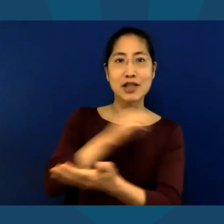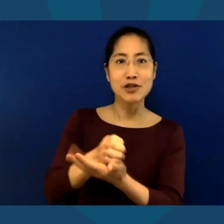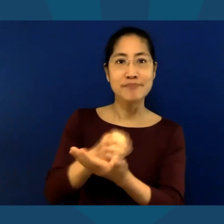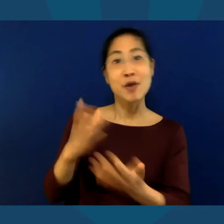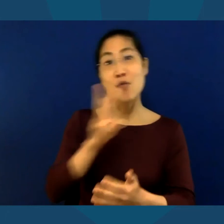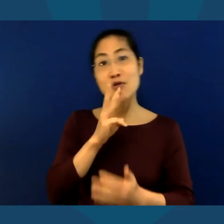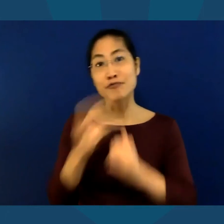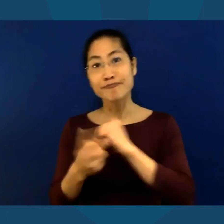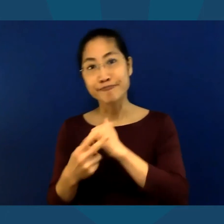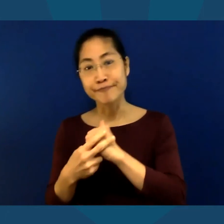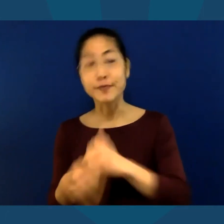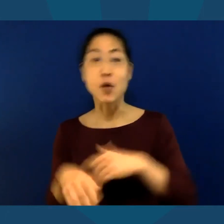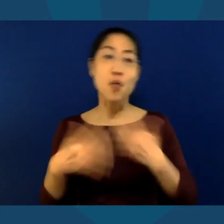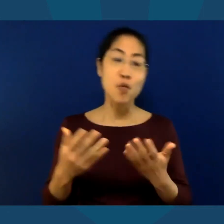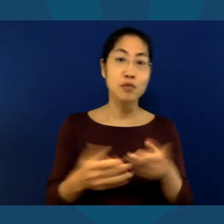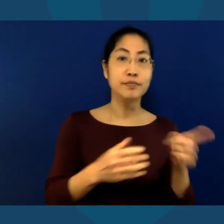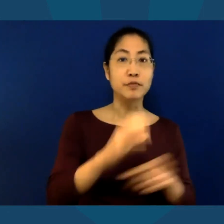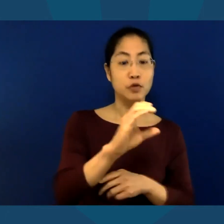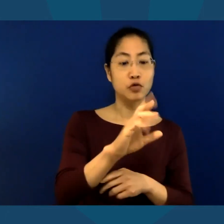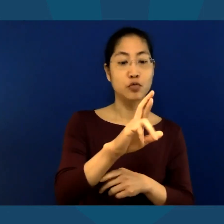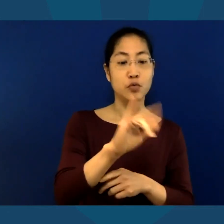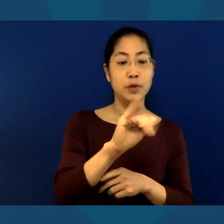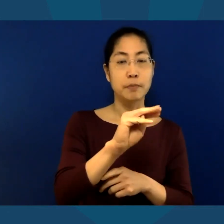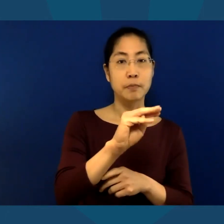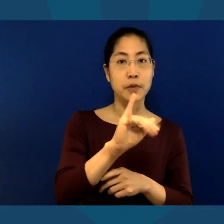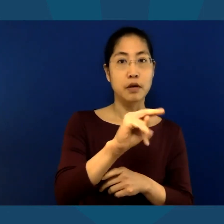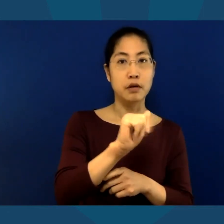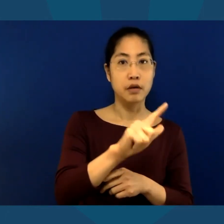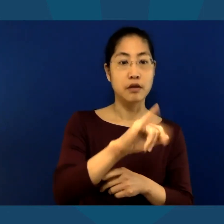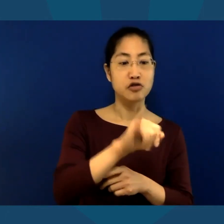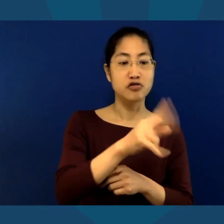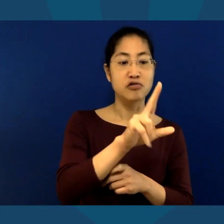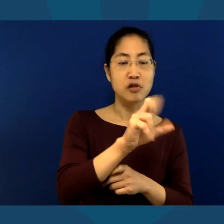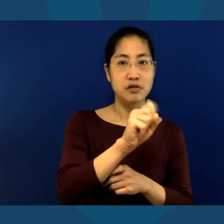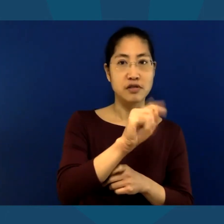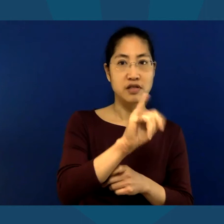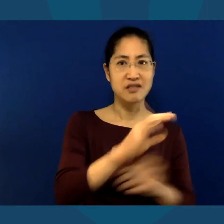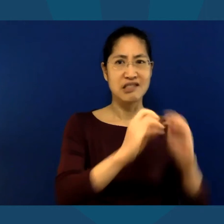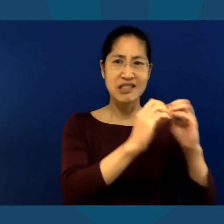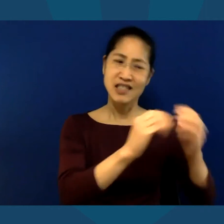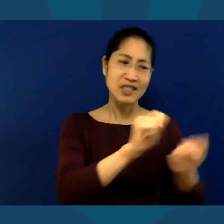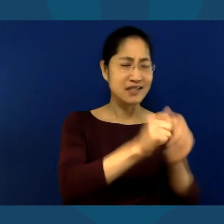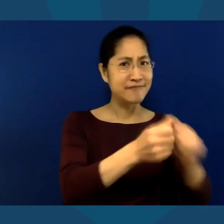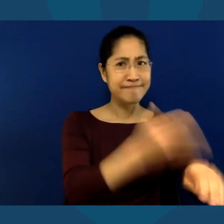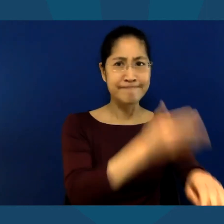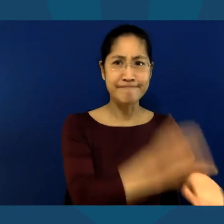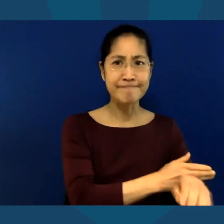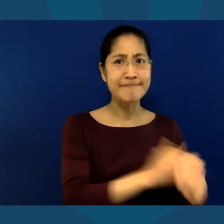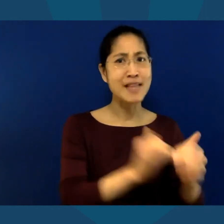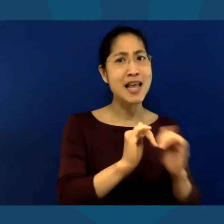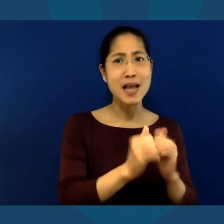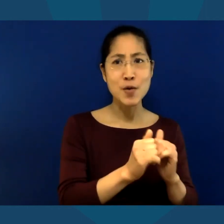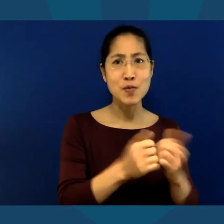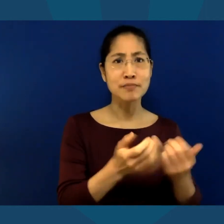clean energy and water conservation, or fighting for much-needed criminal justice reform